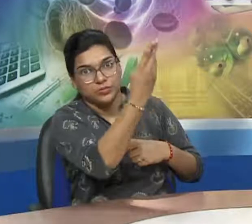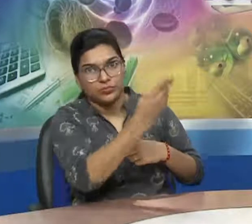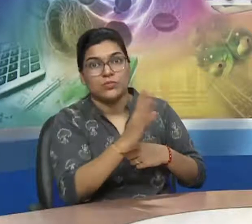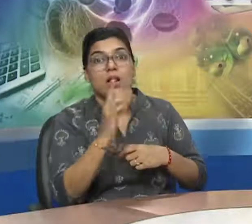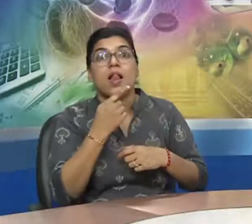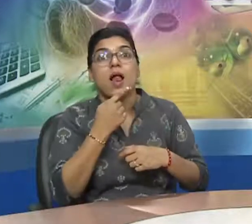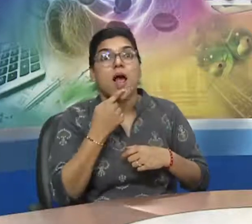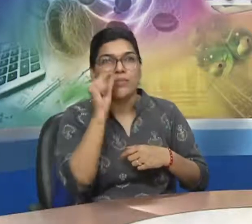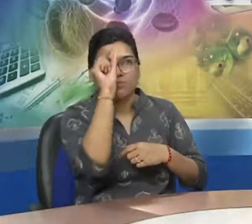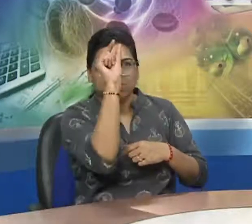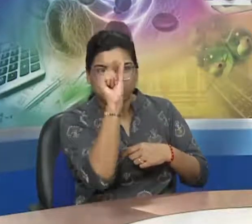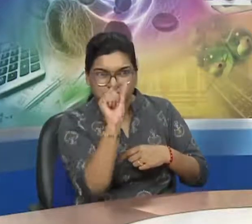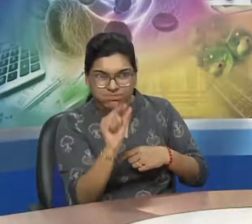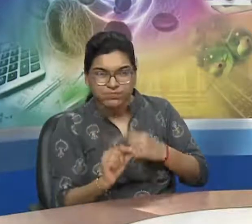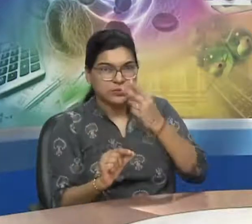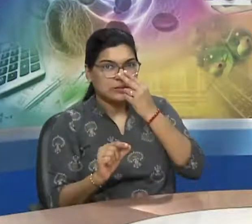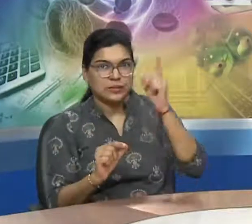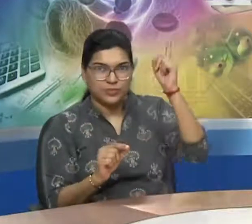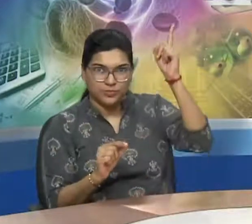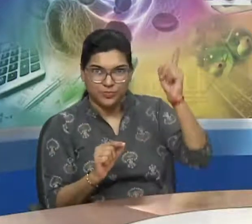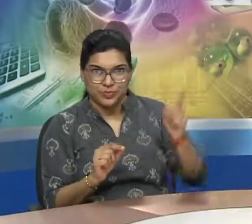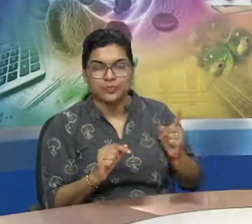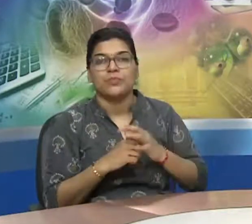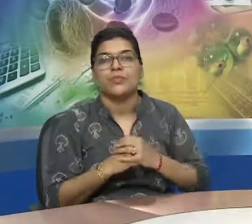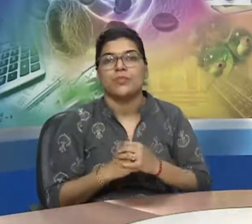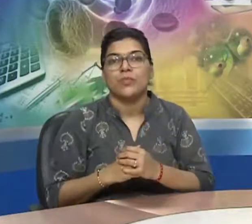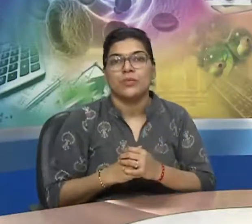remember, and we can see the meaning,